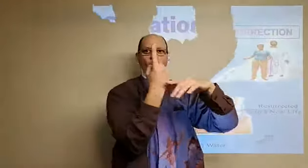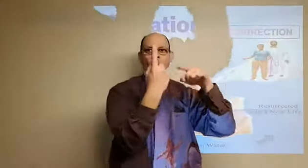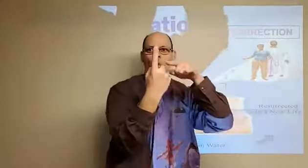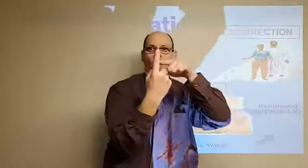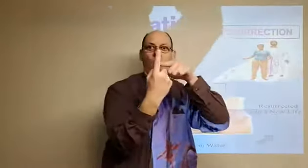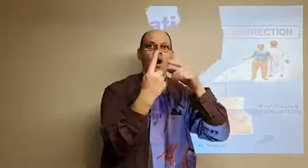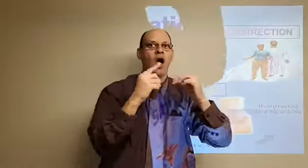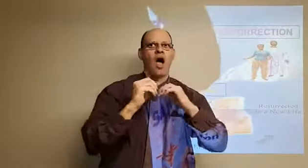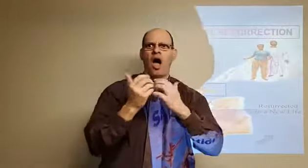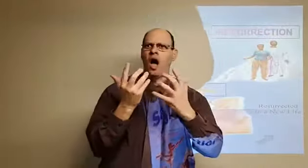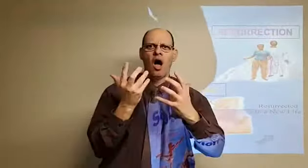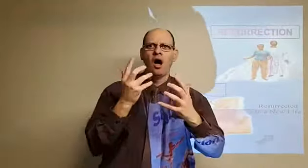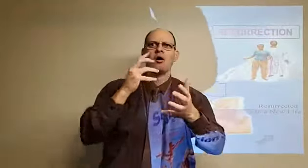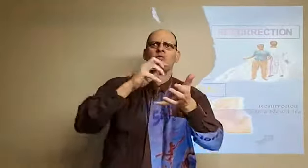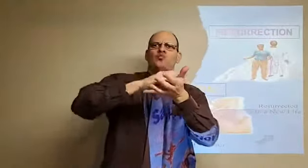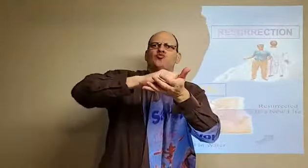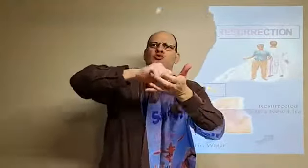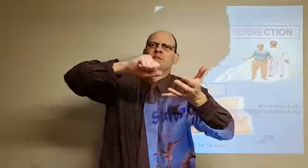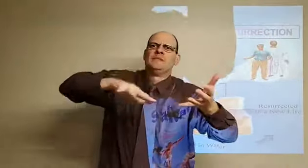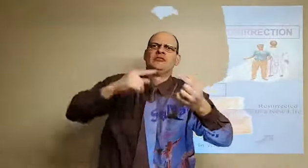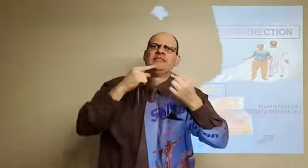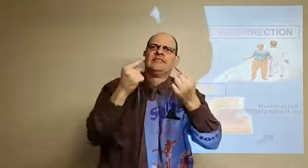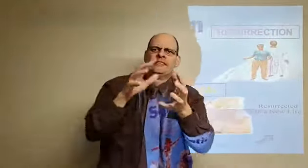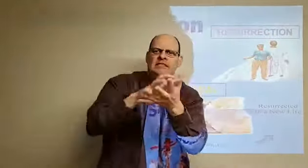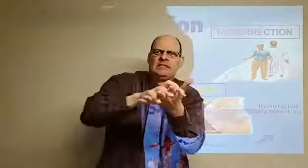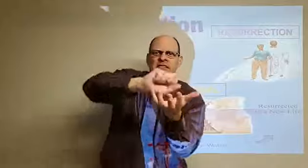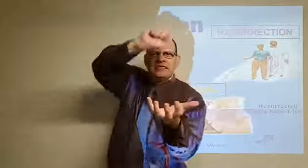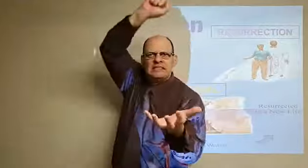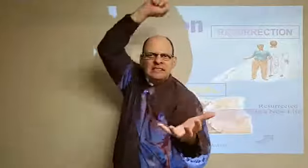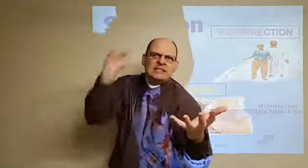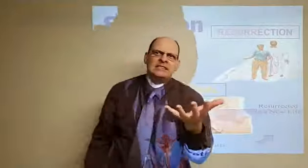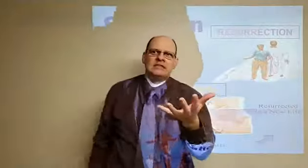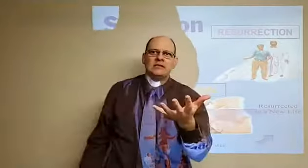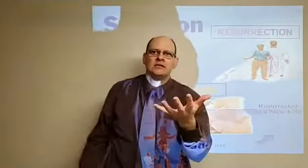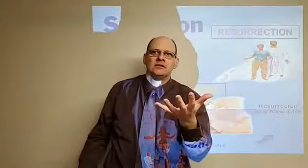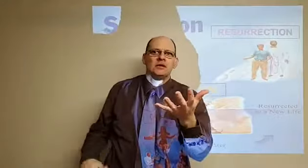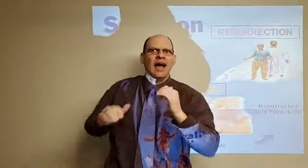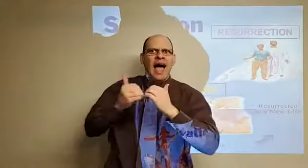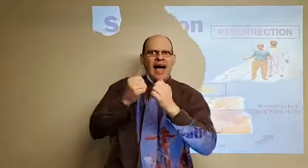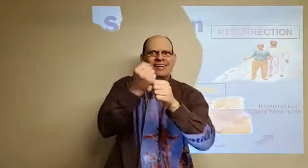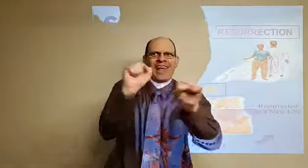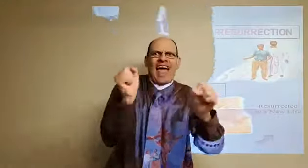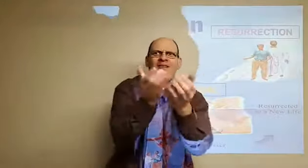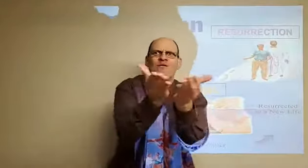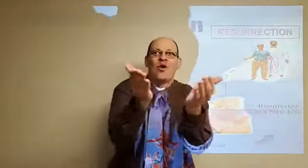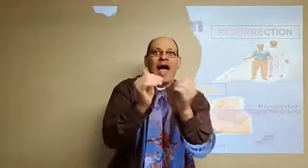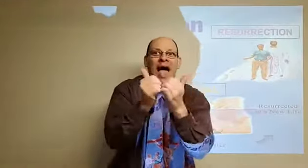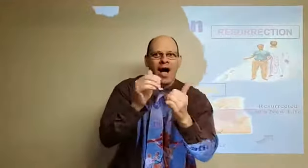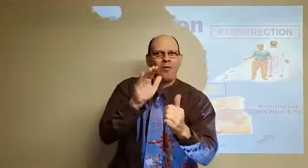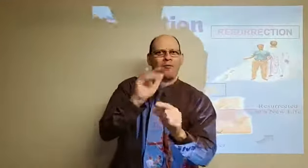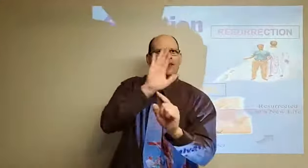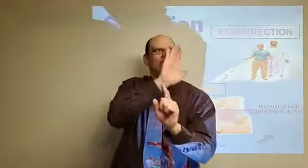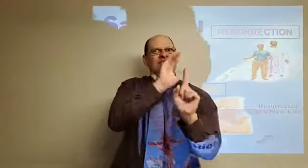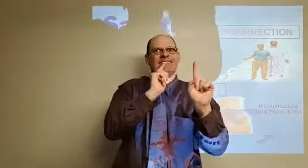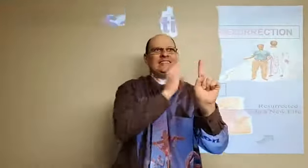the water you're buried in the water and why is that to remove the sin and wash the way you've got to